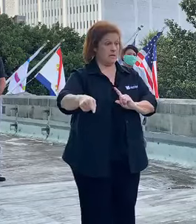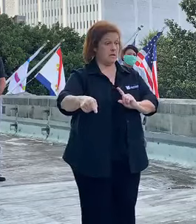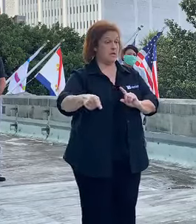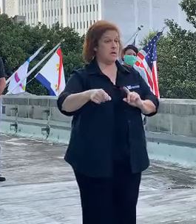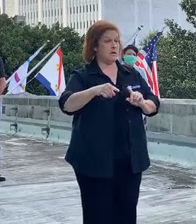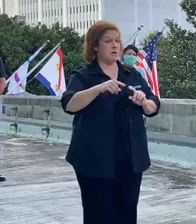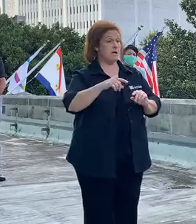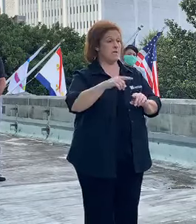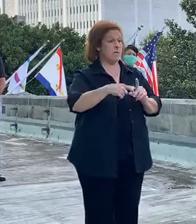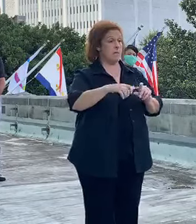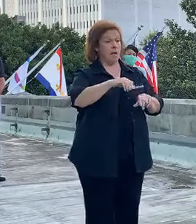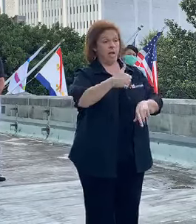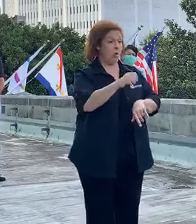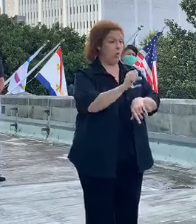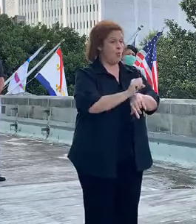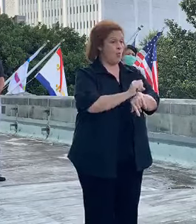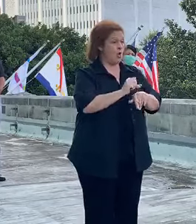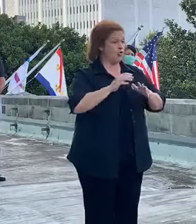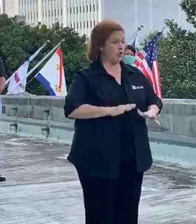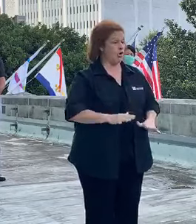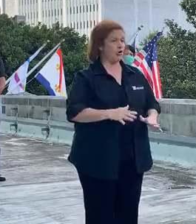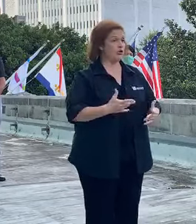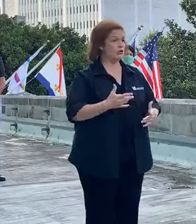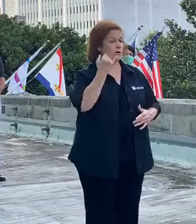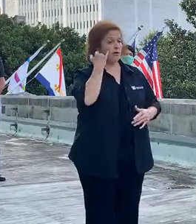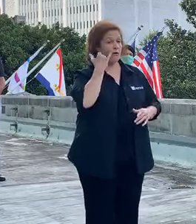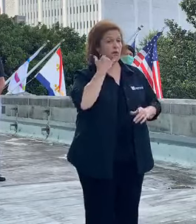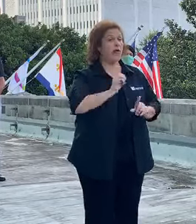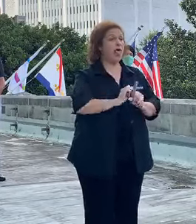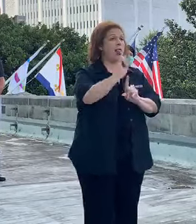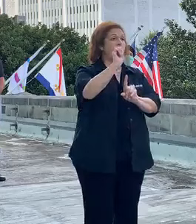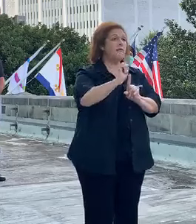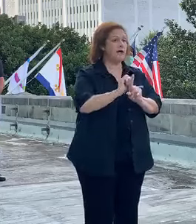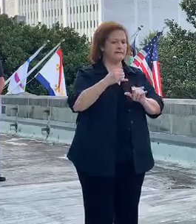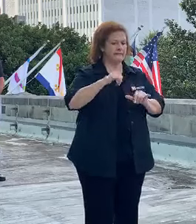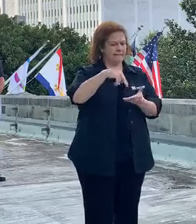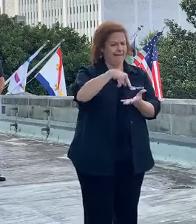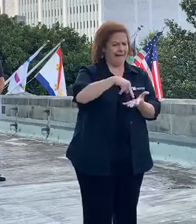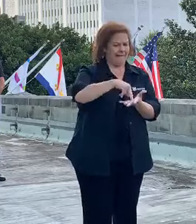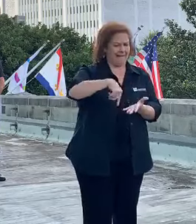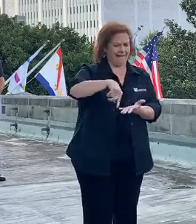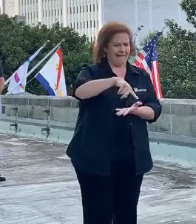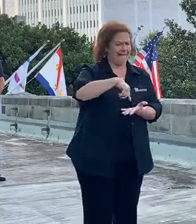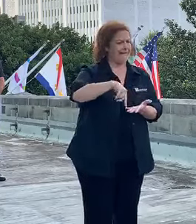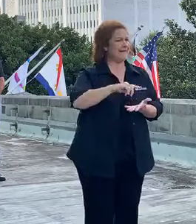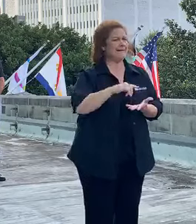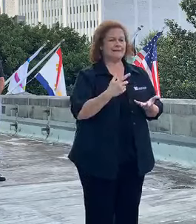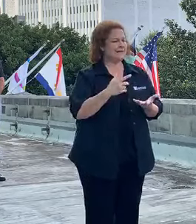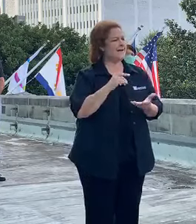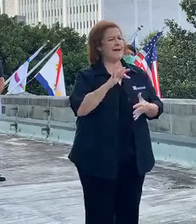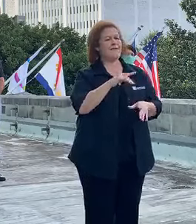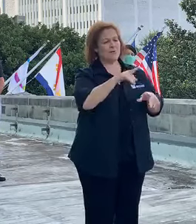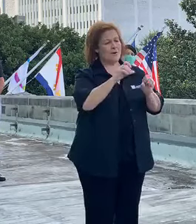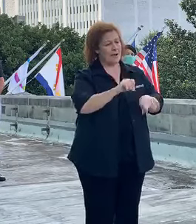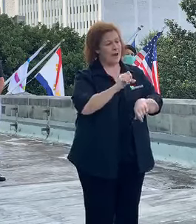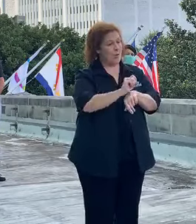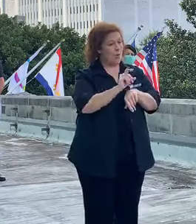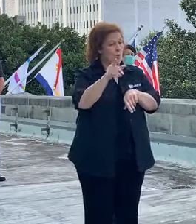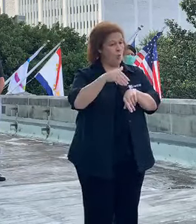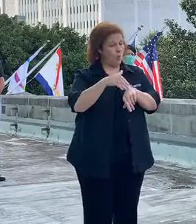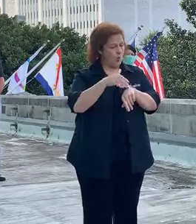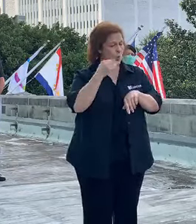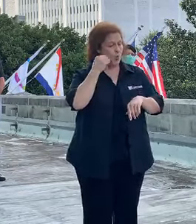to the 18th floor of an elevator. So if you can continue to do your job with Zoom and working remotely, I encourage you to do